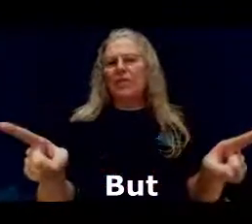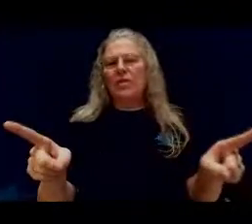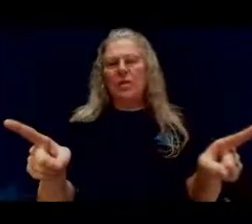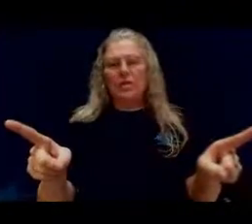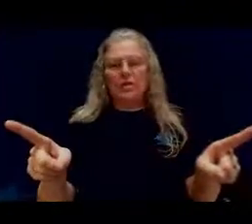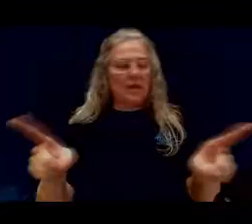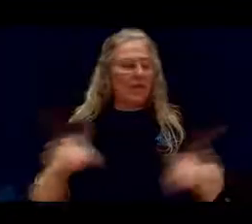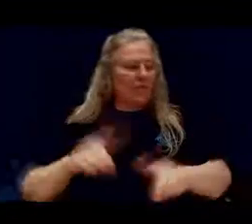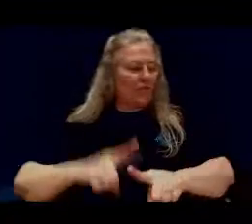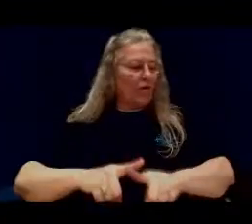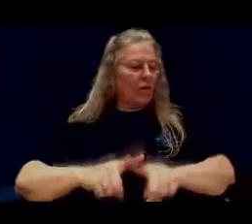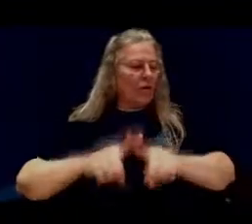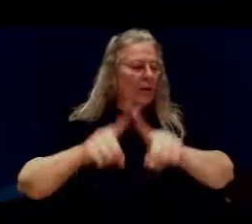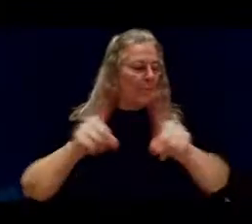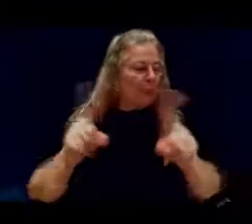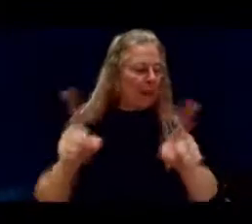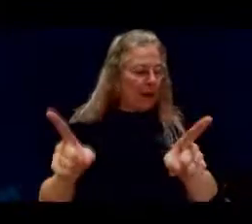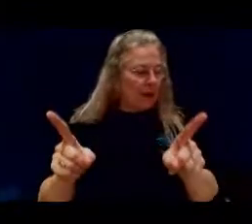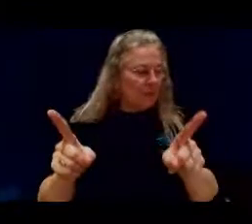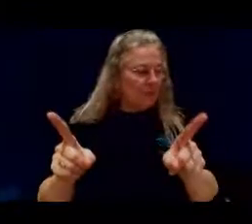everything that was said before it. But